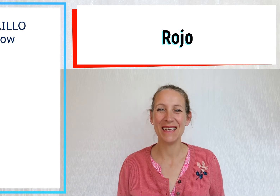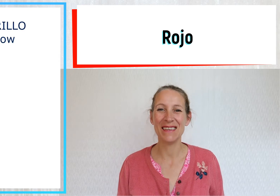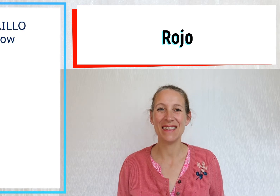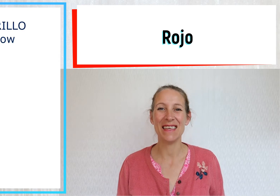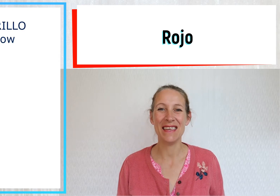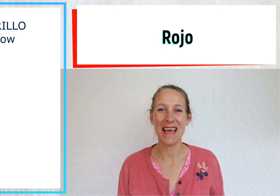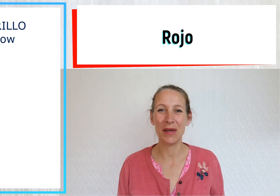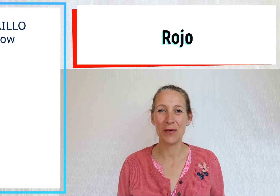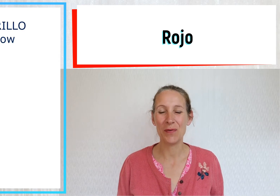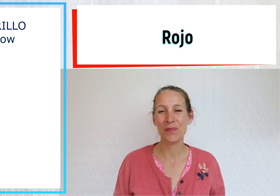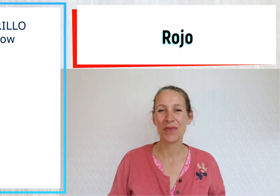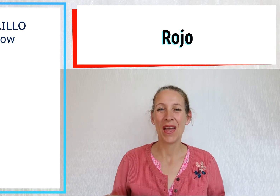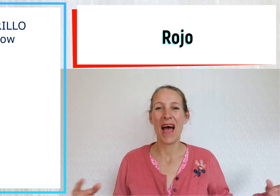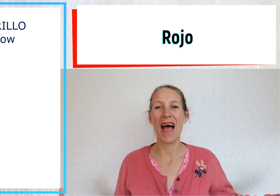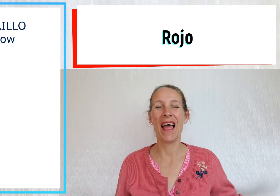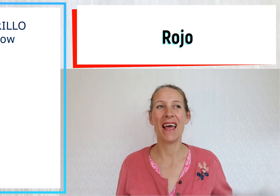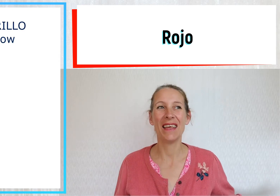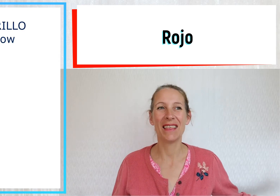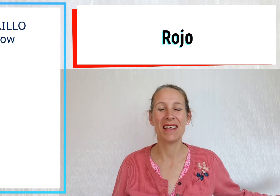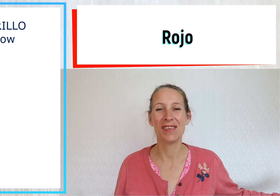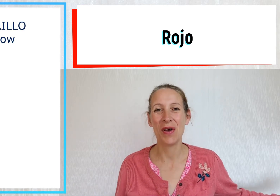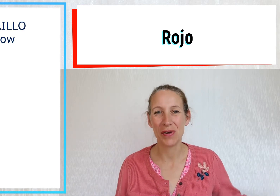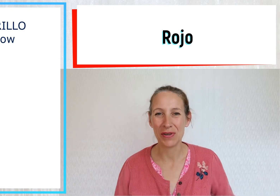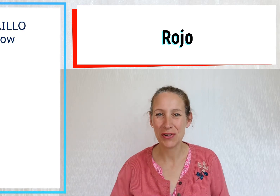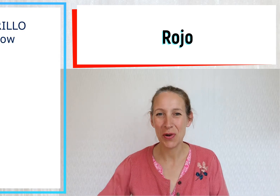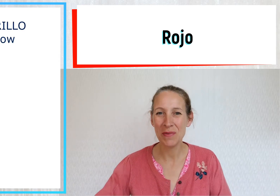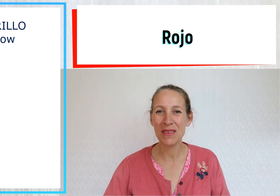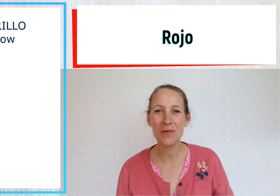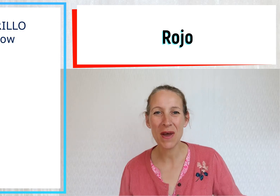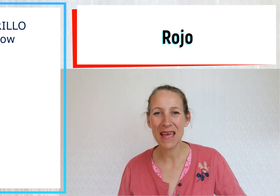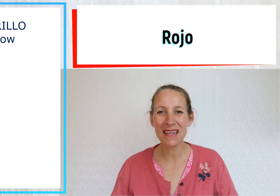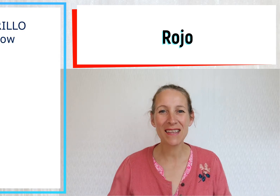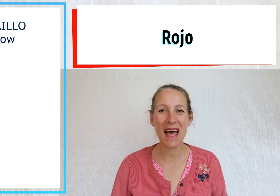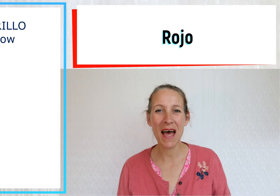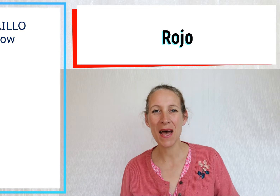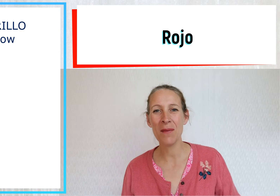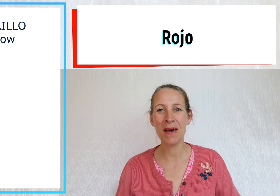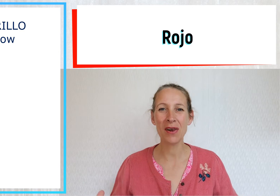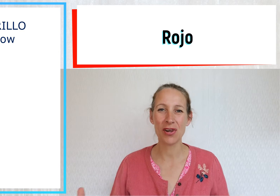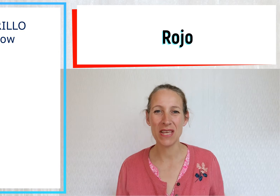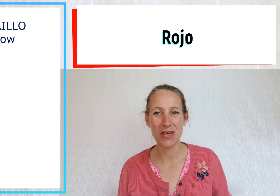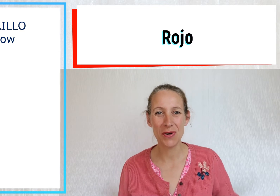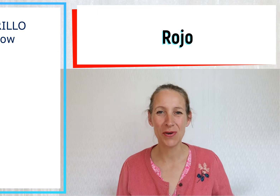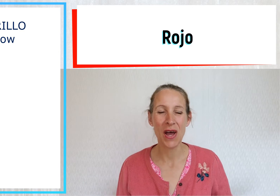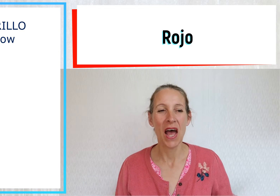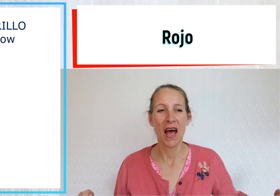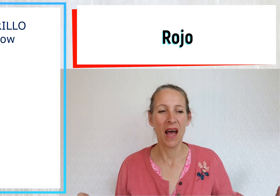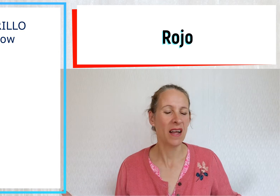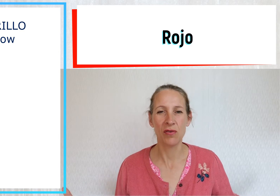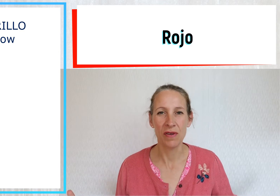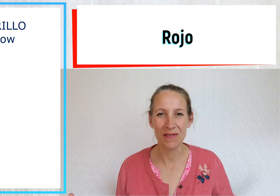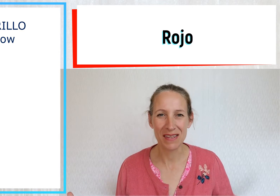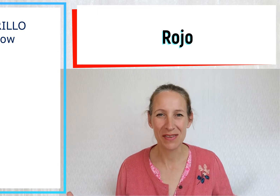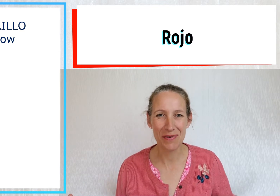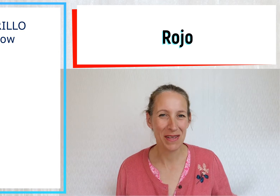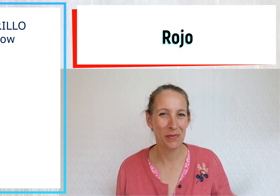is yellow. I like that song. Show me the way to Amarillo. I don't know if that's the real